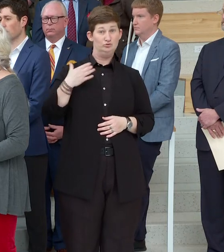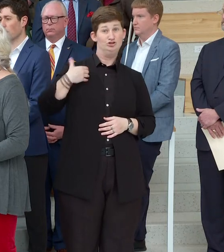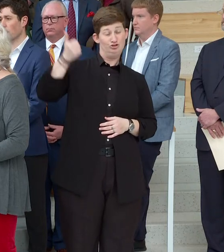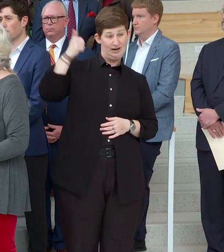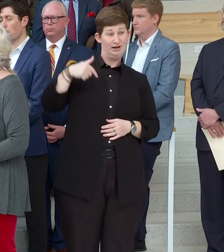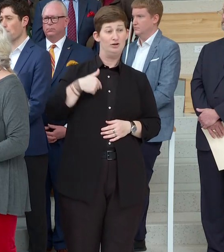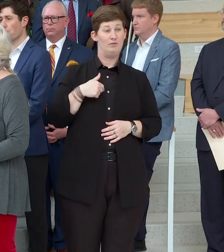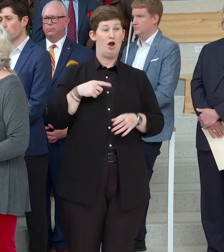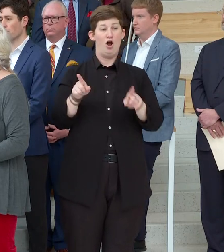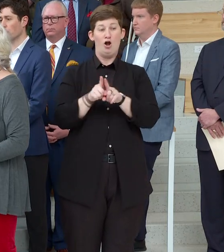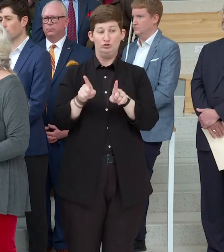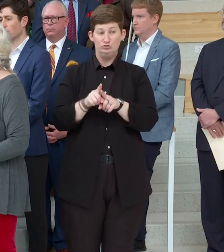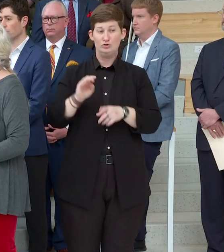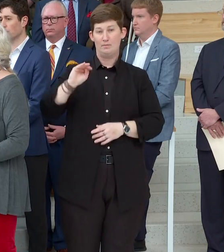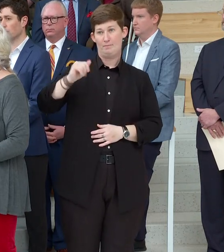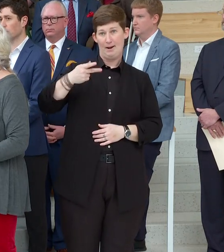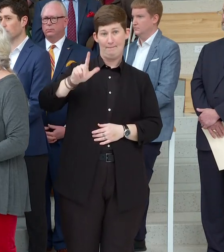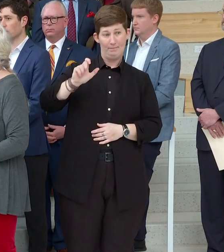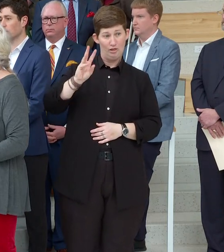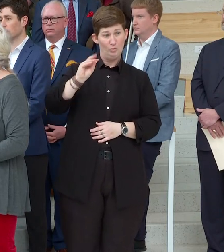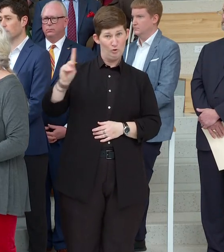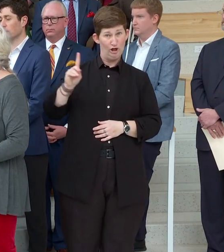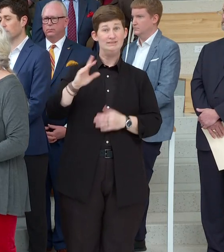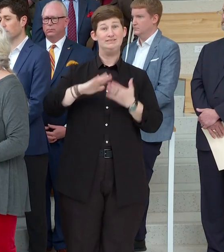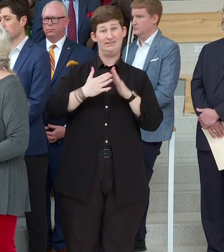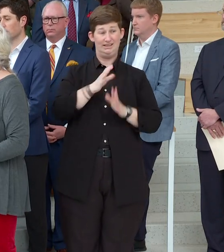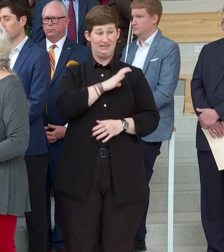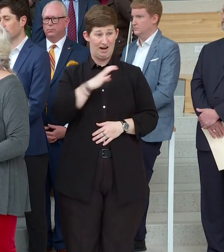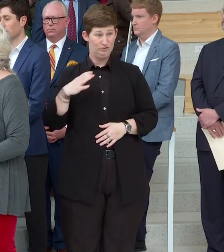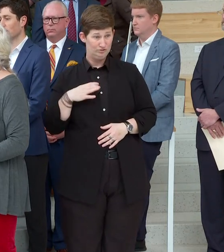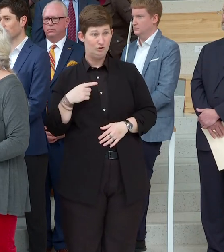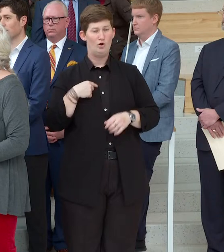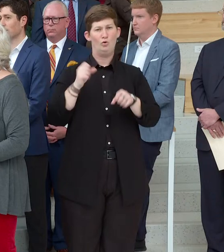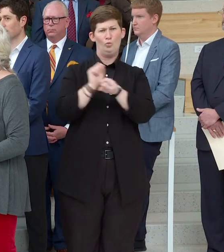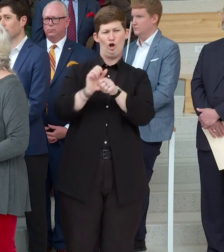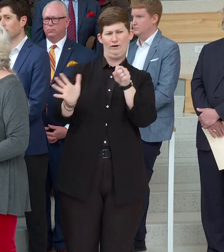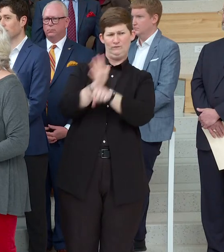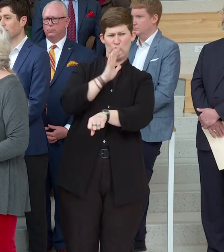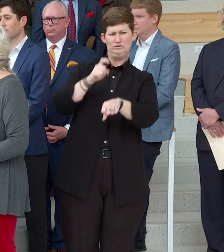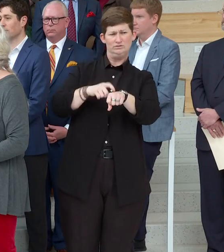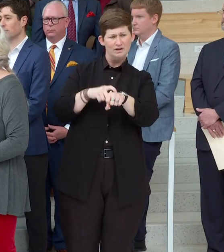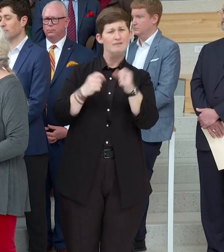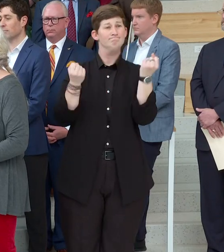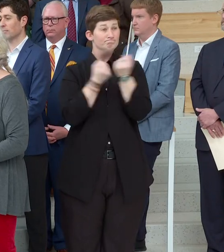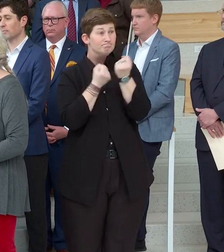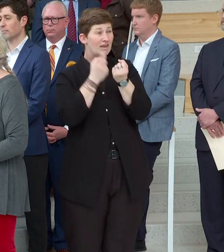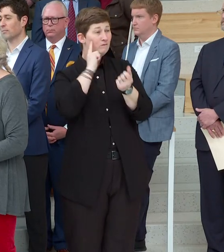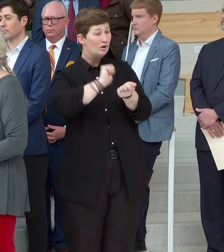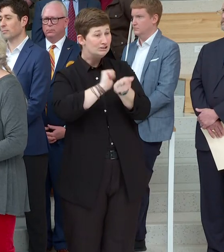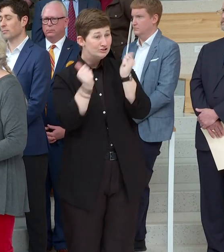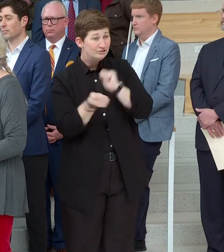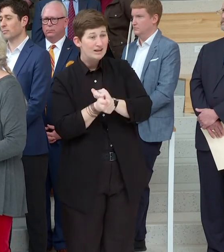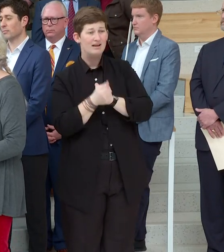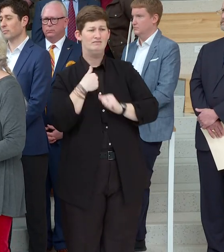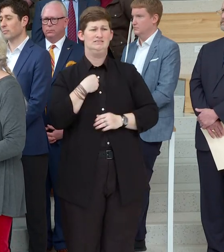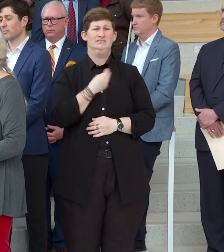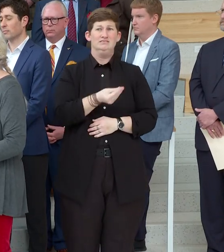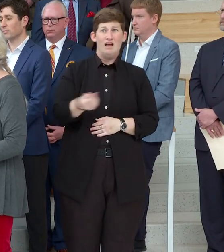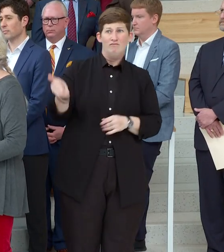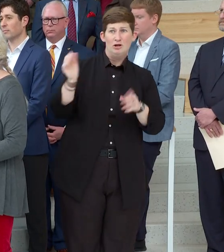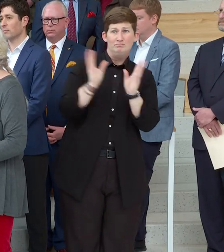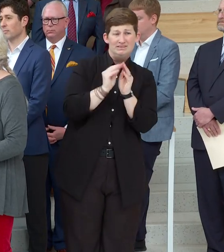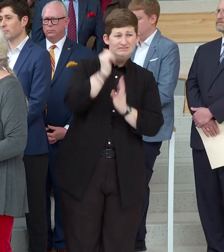Maplewood City Council, and I work full-time at Advocating Change Together. I often have several meetings in a day. Our